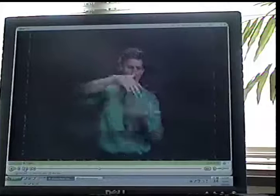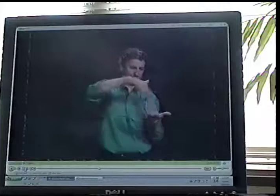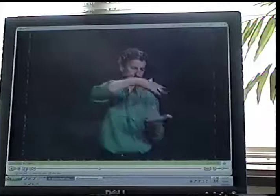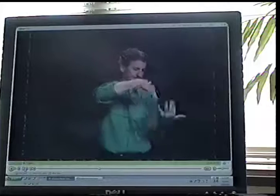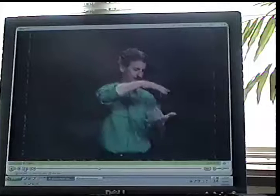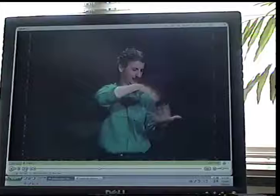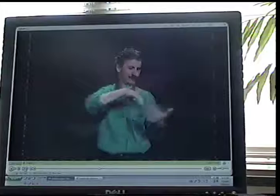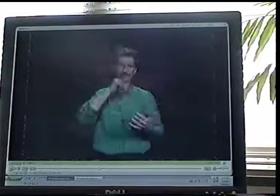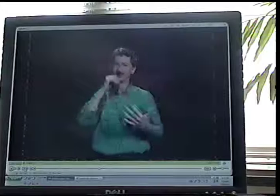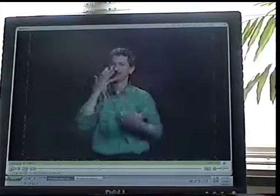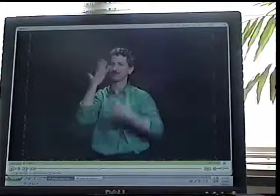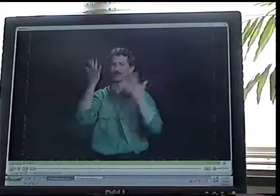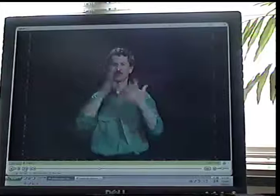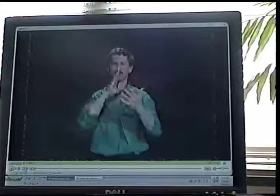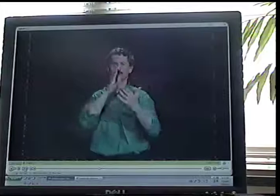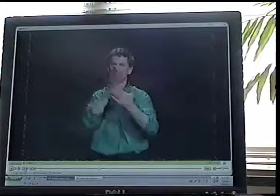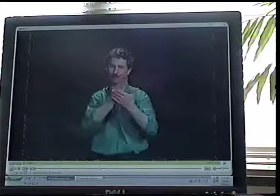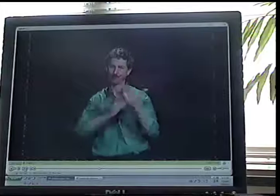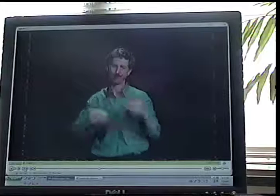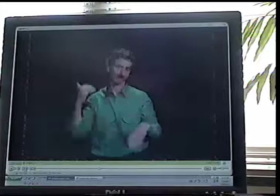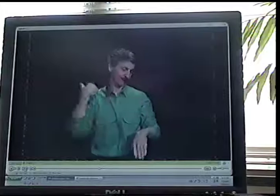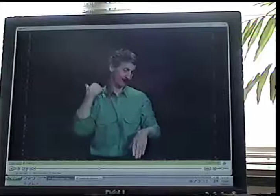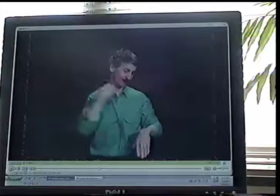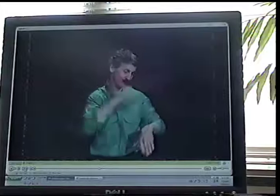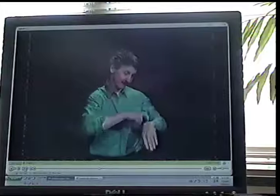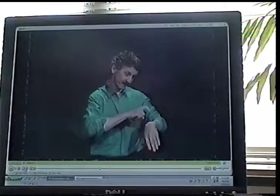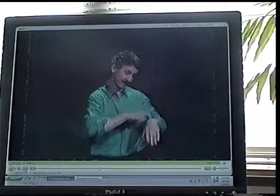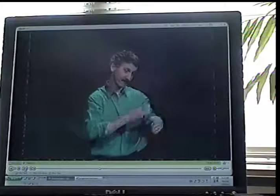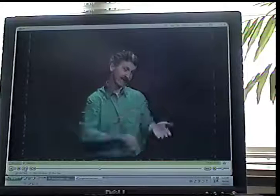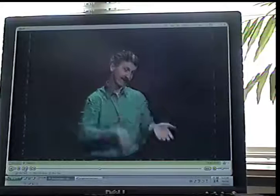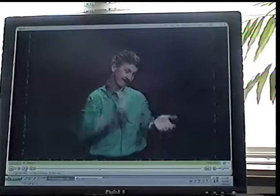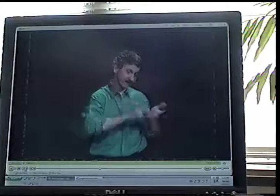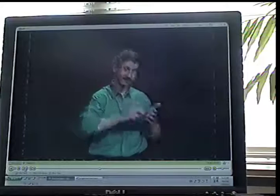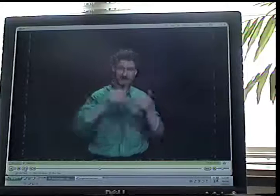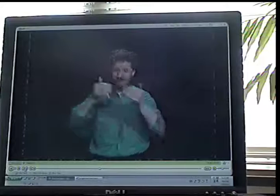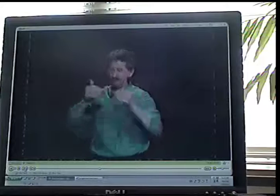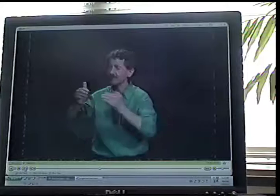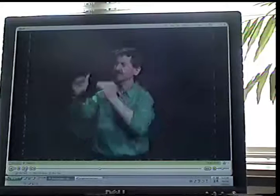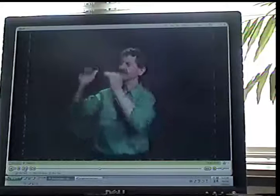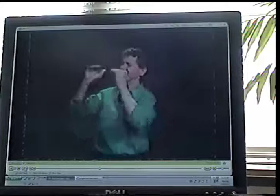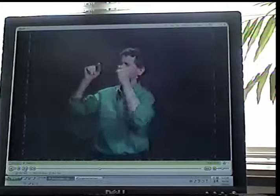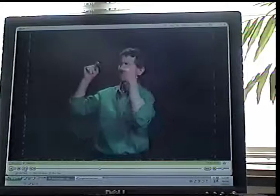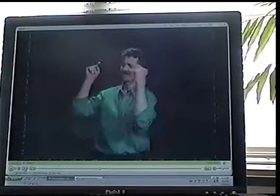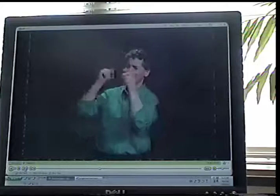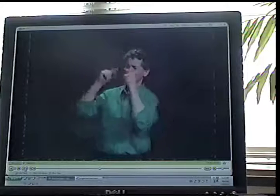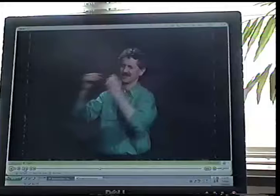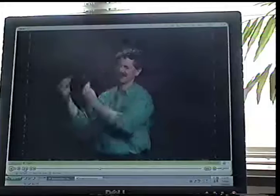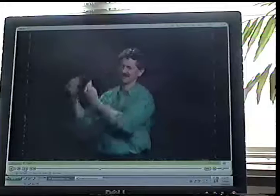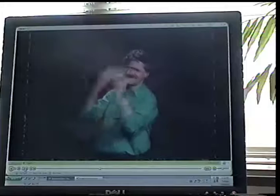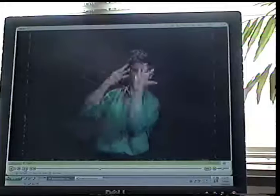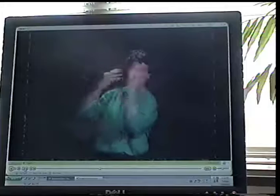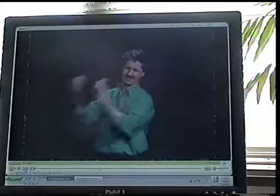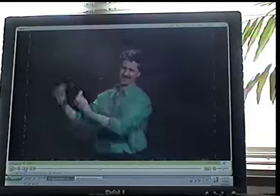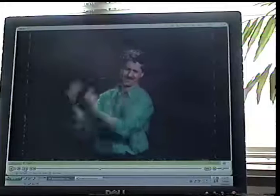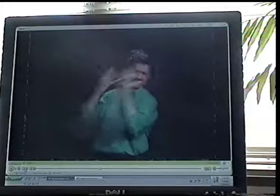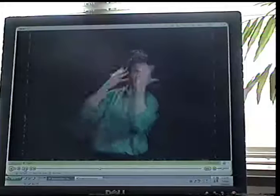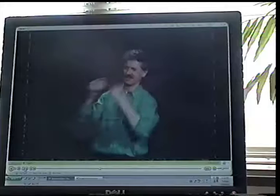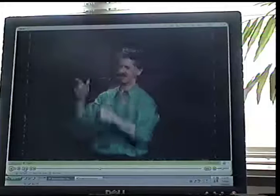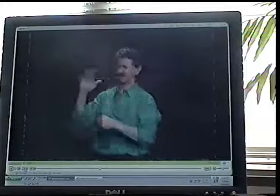the curtains come in and the dust bunnies blow around, and it's time to get up, and the sun comes in,